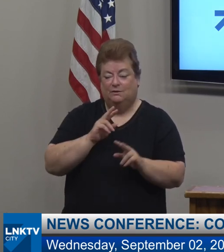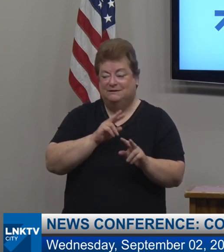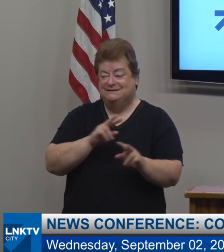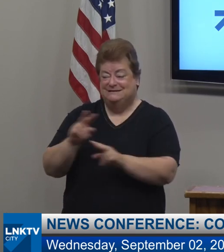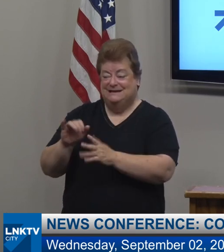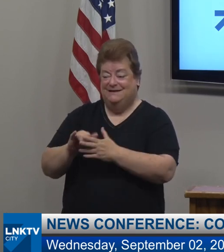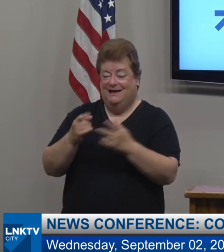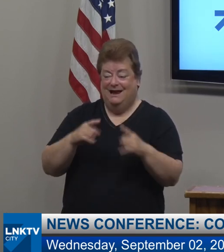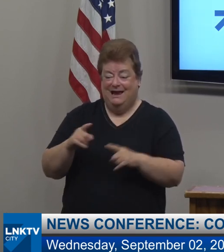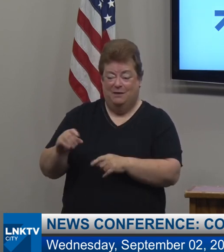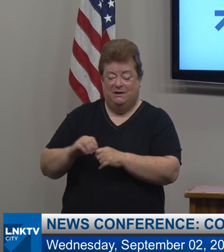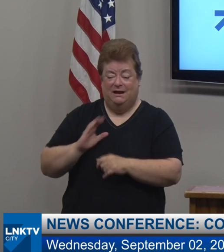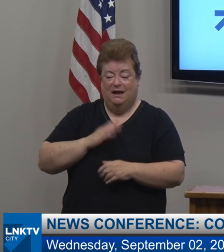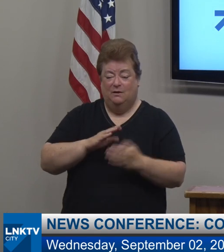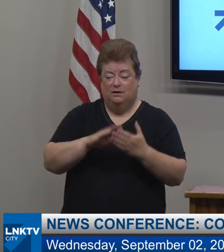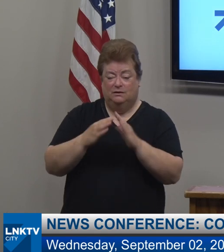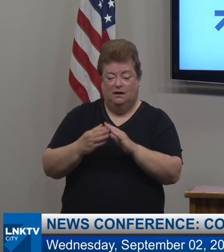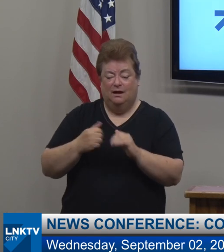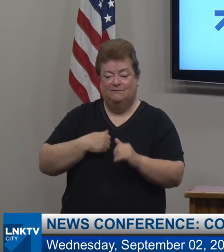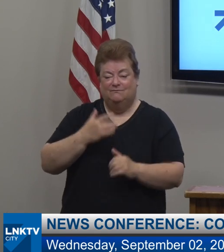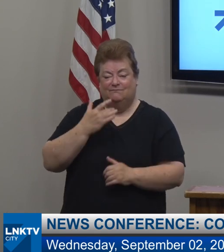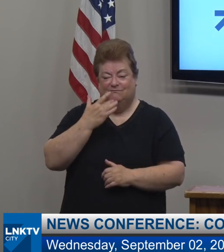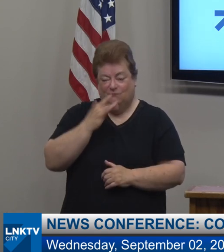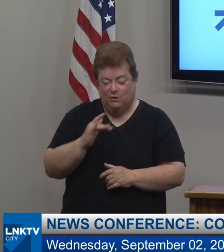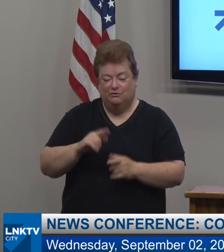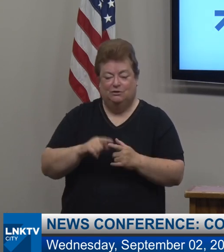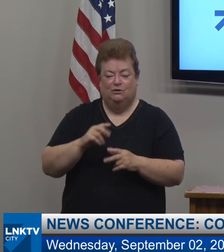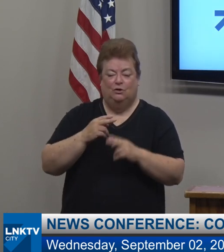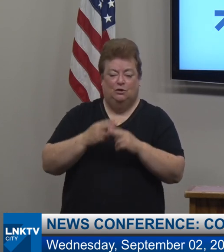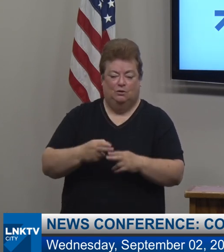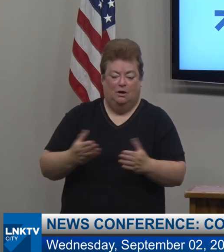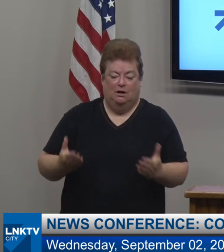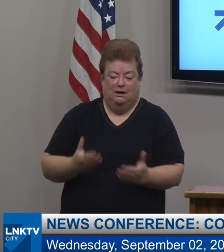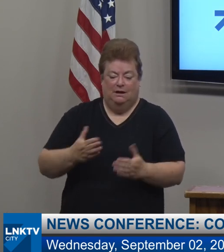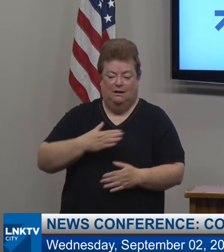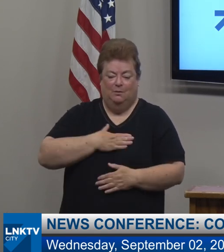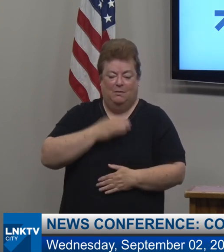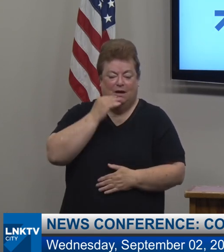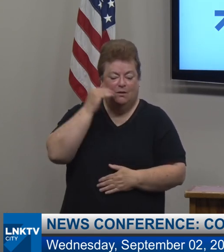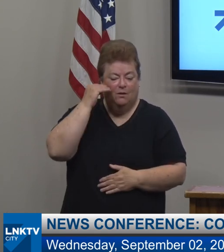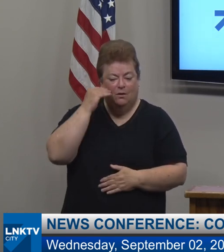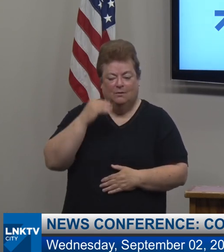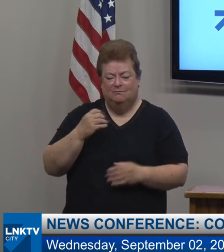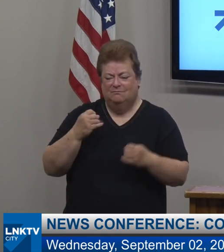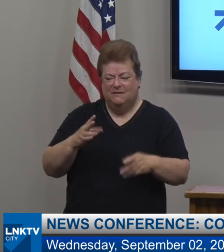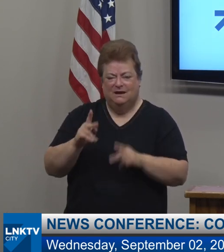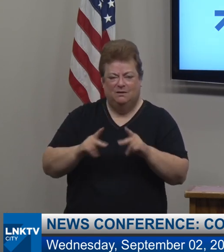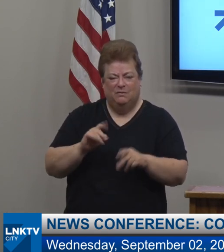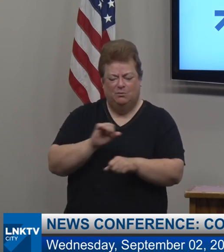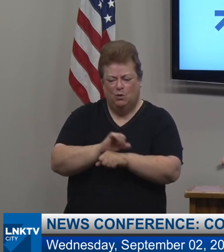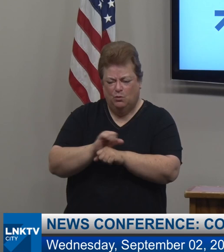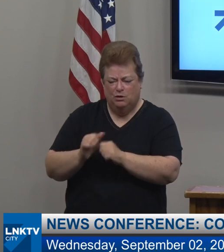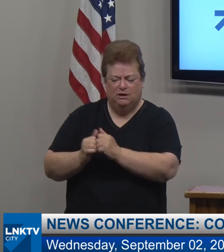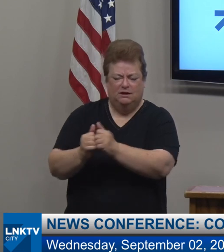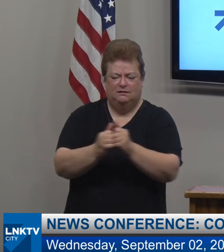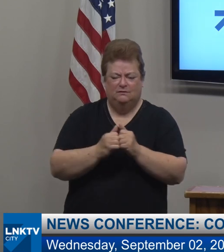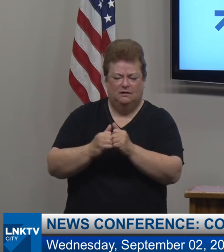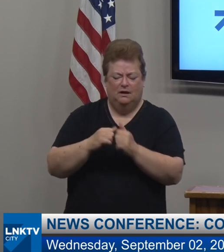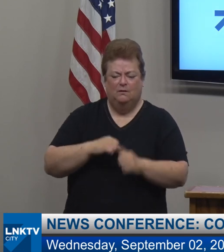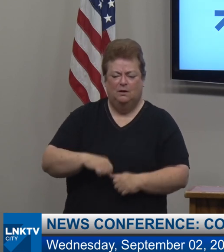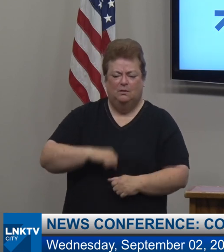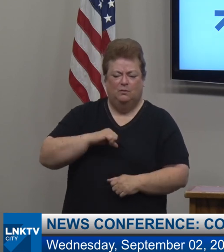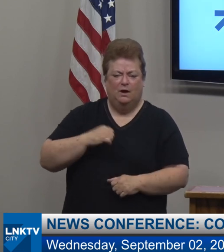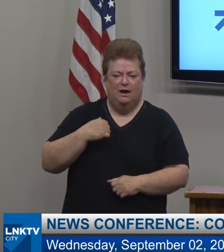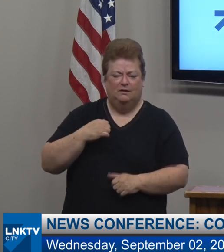We are so fortunate to call Lincoln home, to have so many people who are stepping up to work together. And we're proud